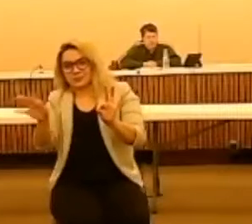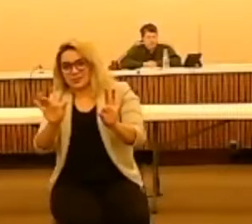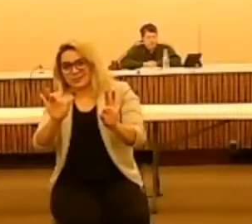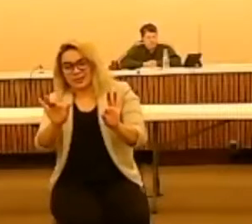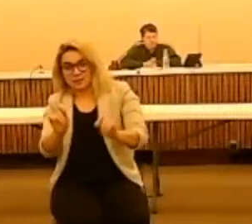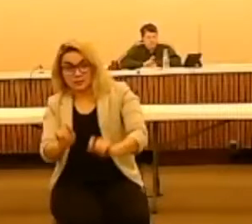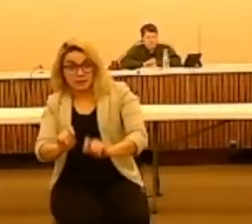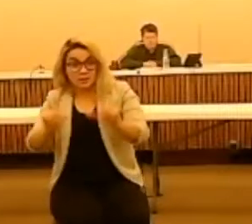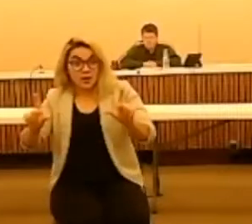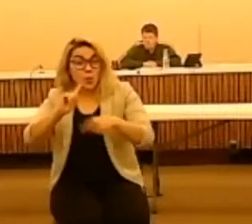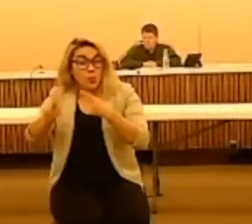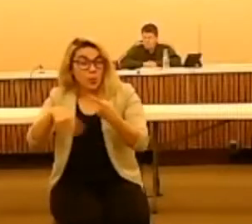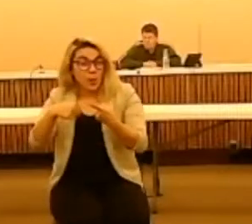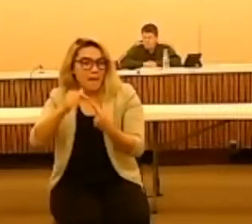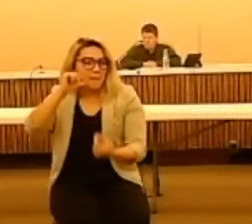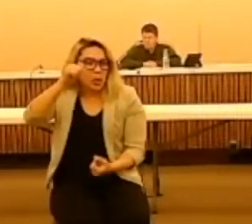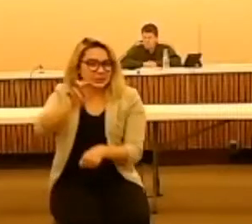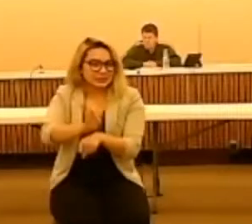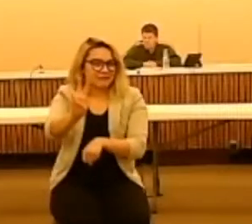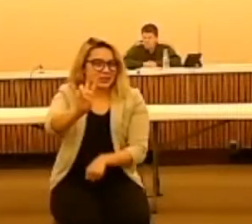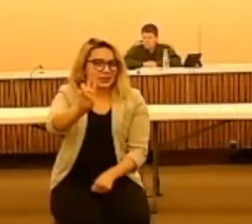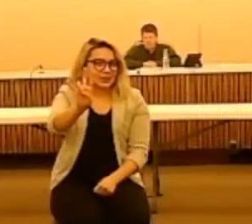nice. And shall we ask for your